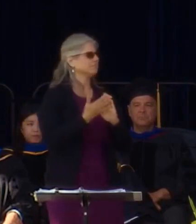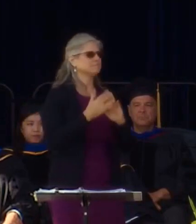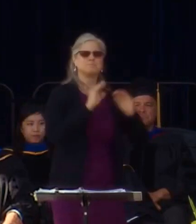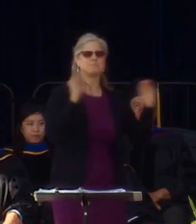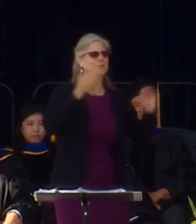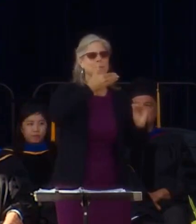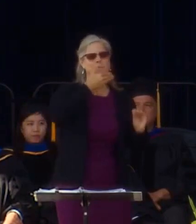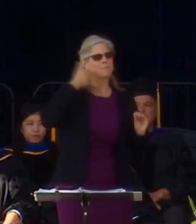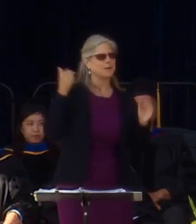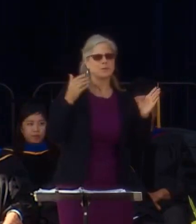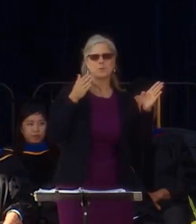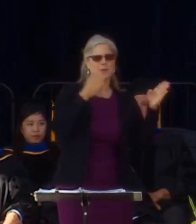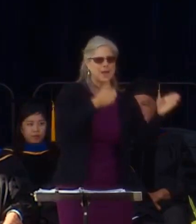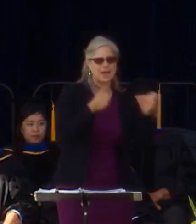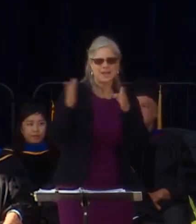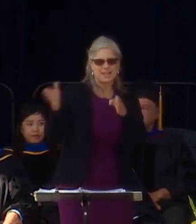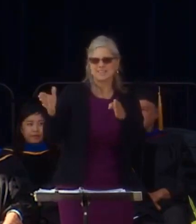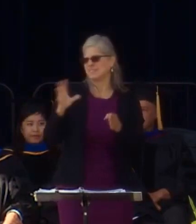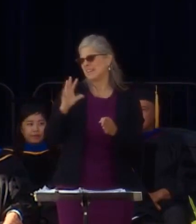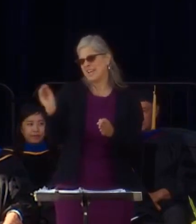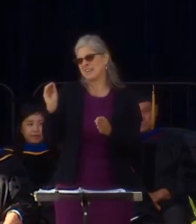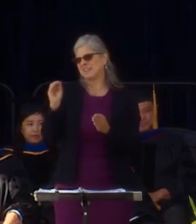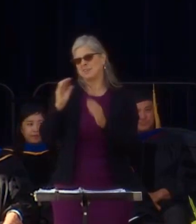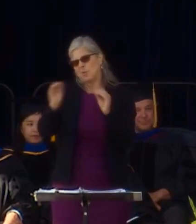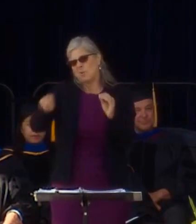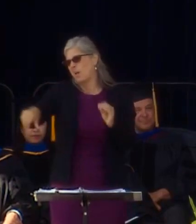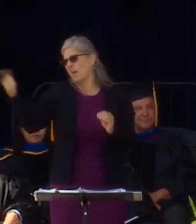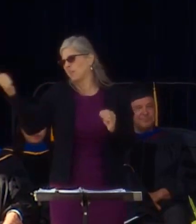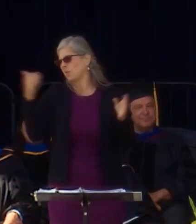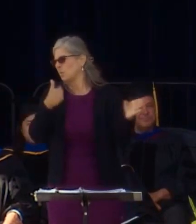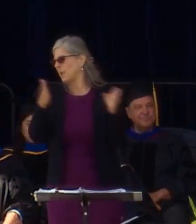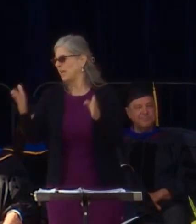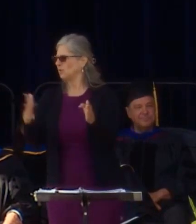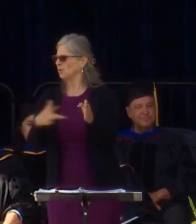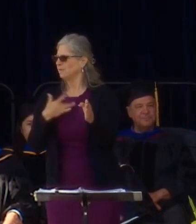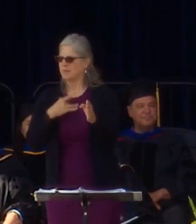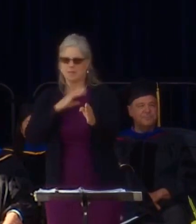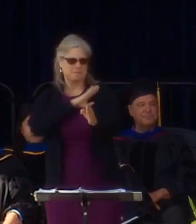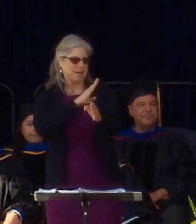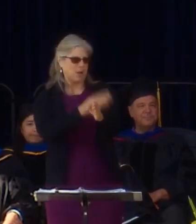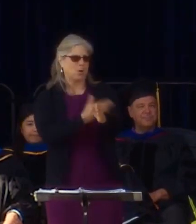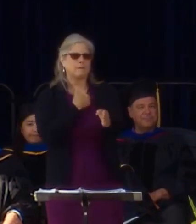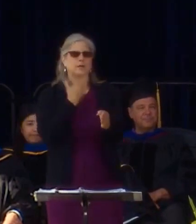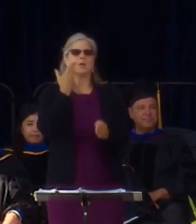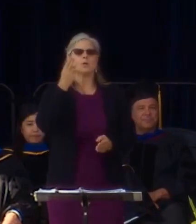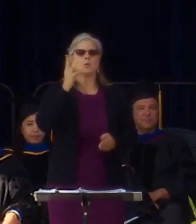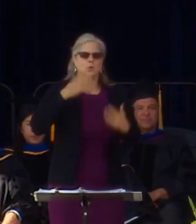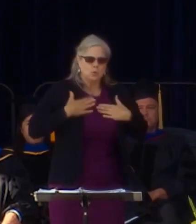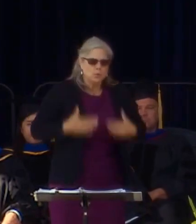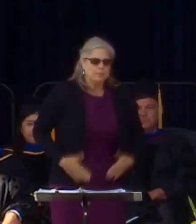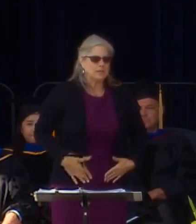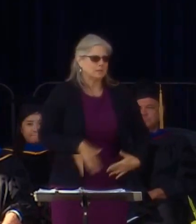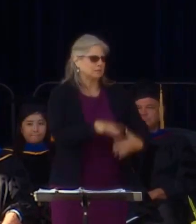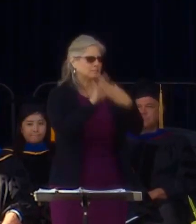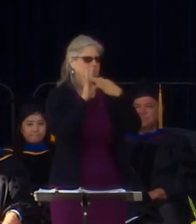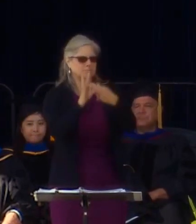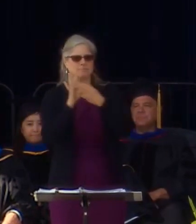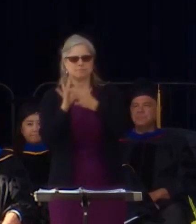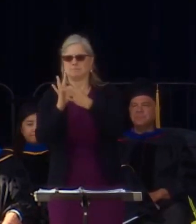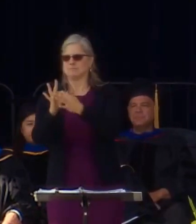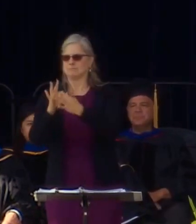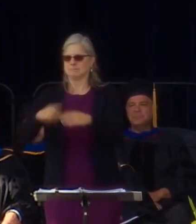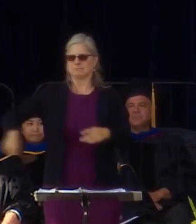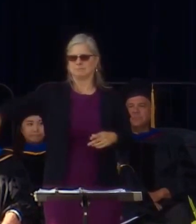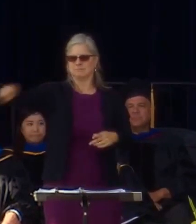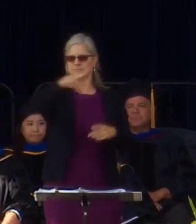no better way, and really no other way, to feel the power of human connection than in an environment like